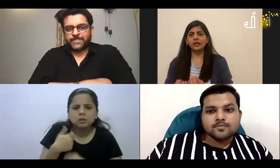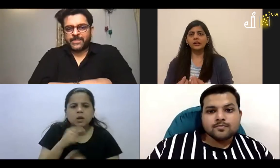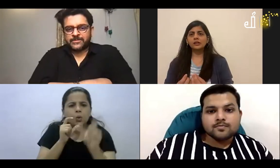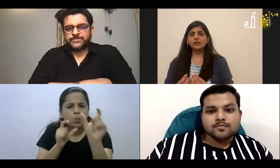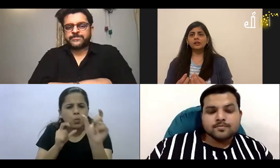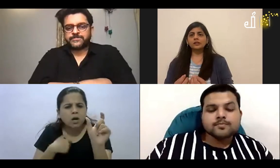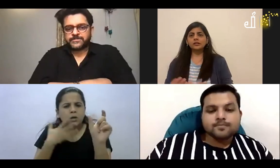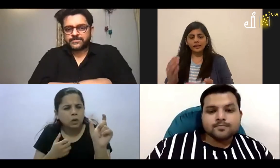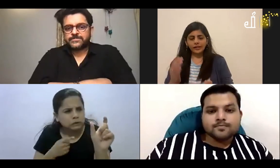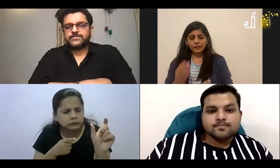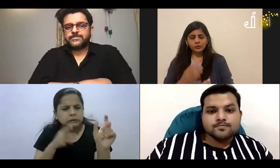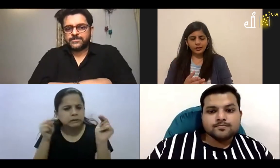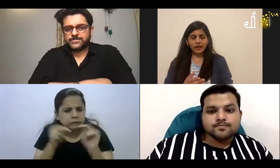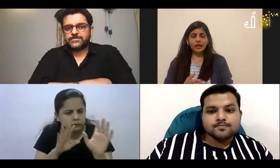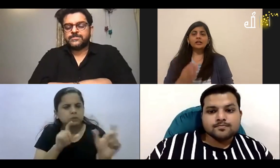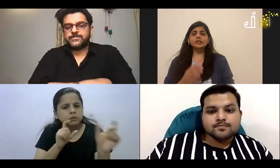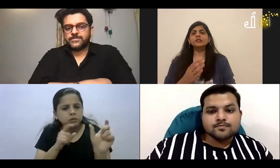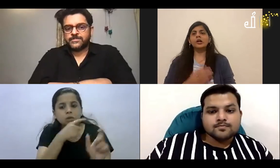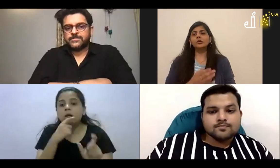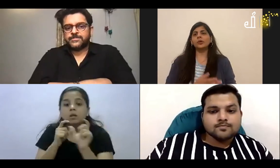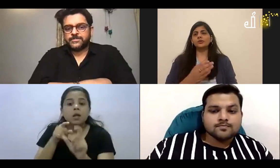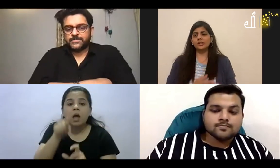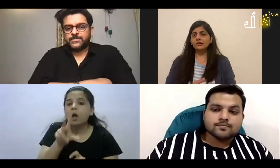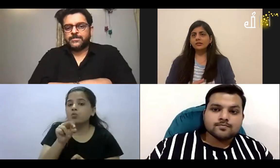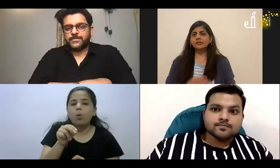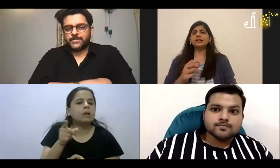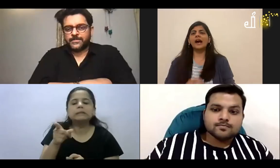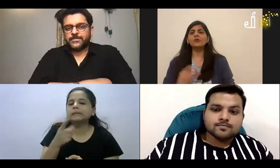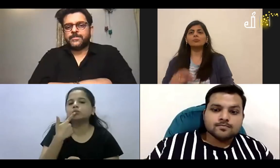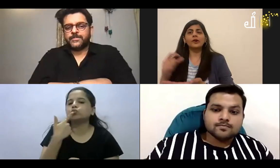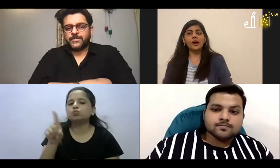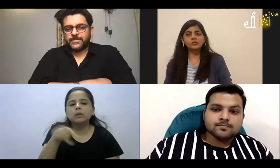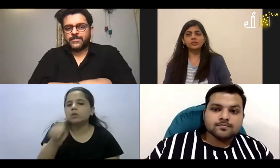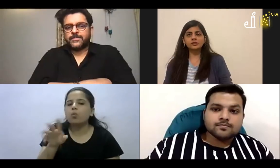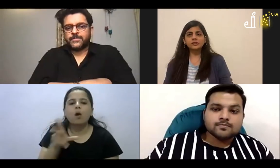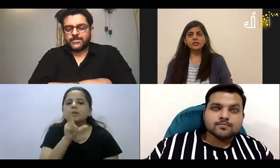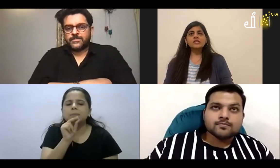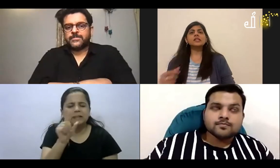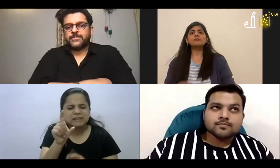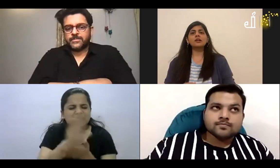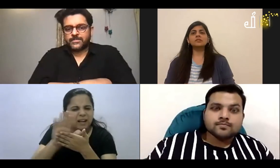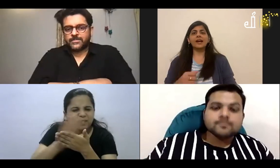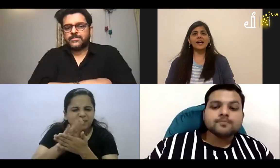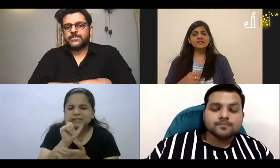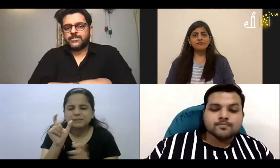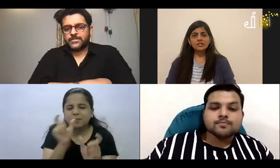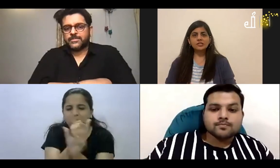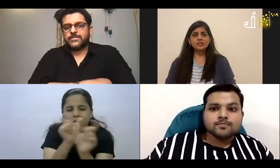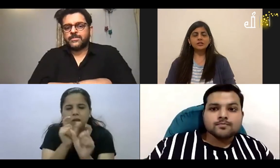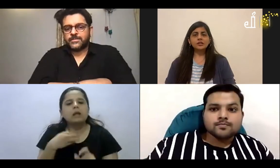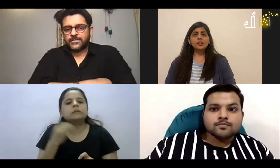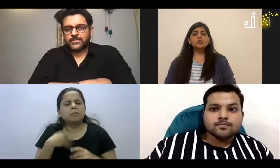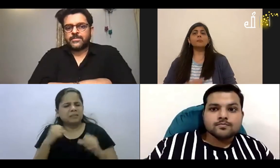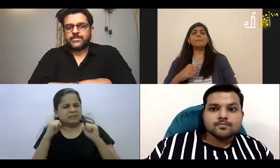say. Like they would say, this is not the way to say it. This is how you pronounce it. Sometimes I had